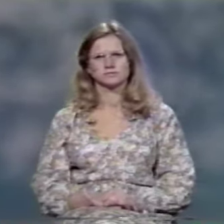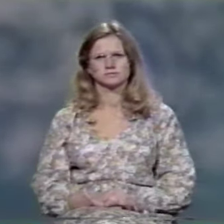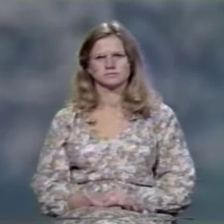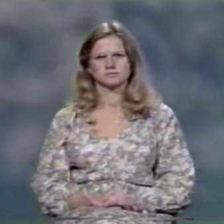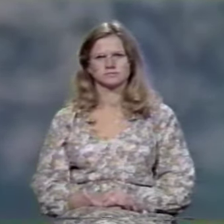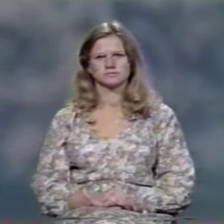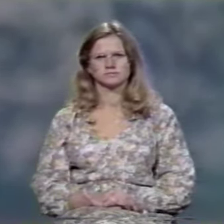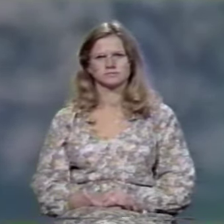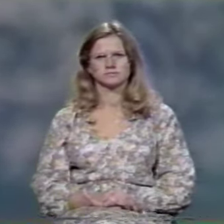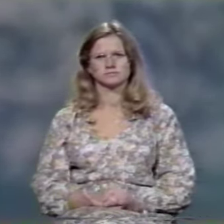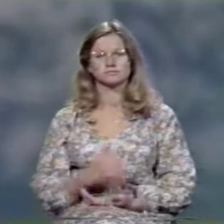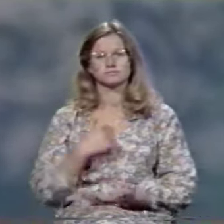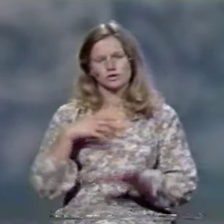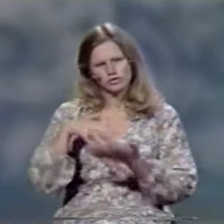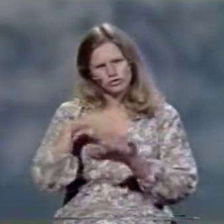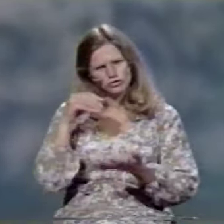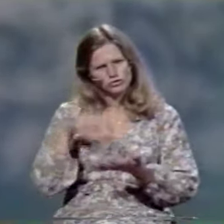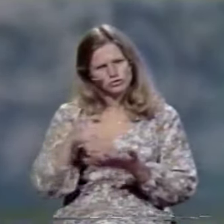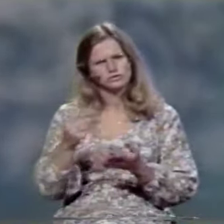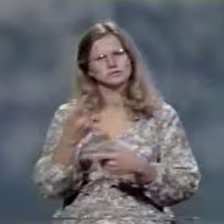I'm learning sign language.